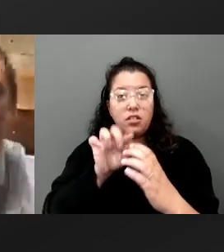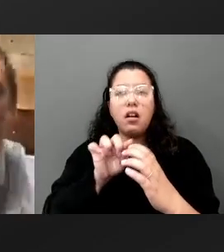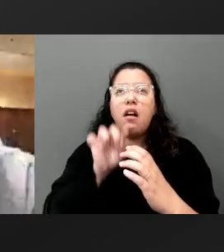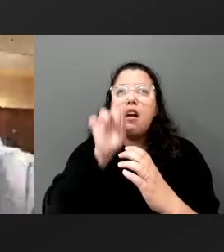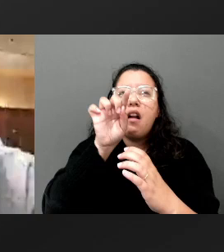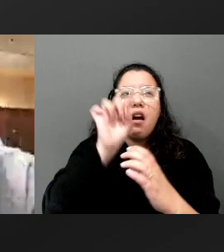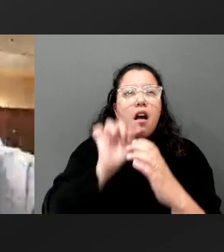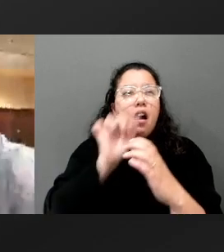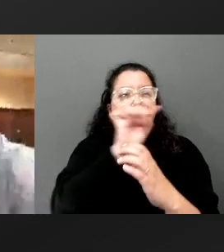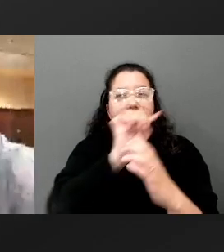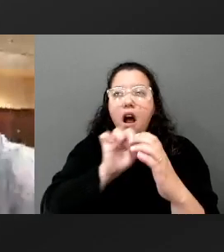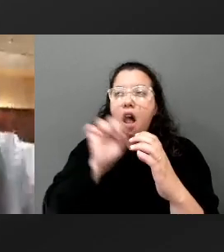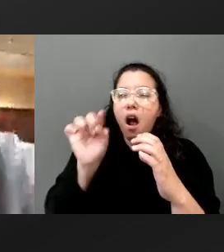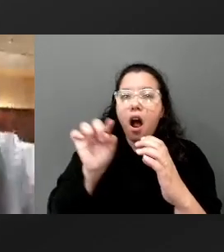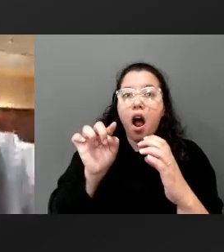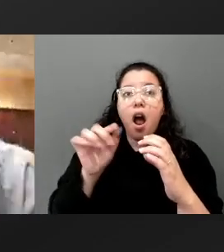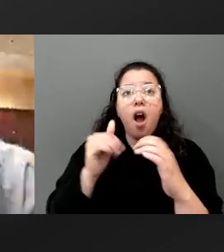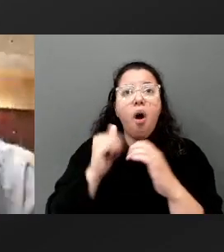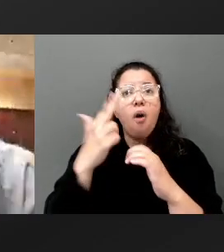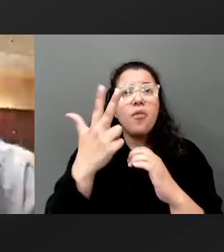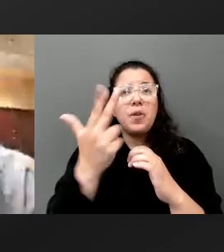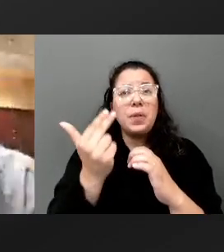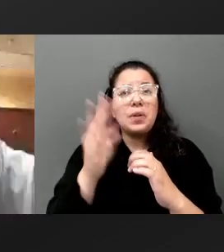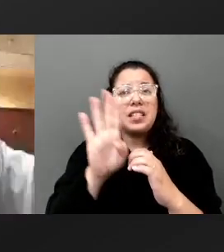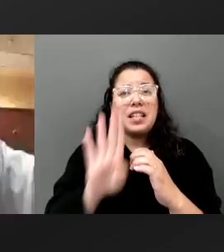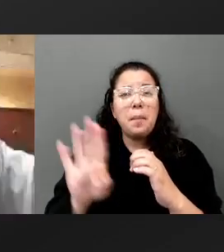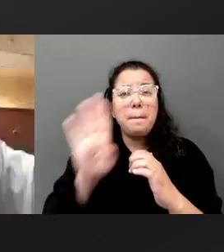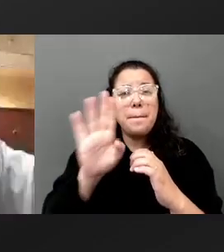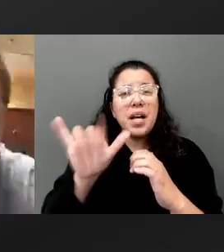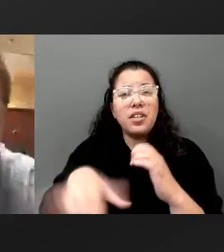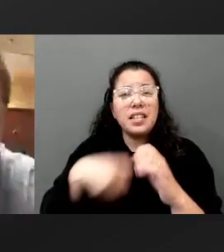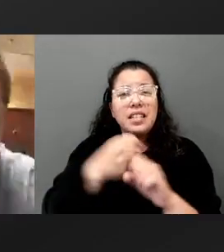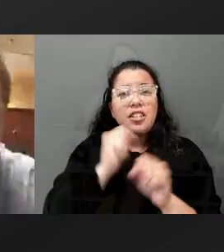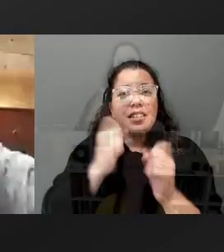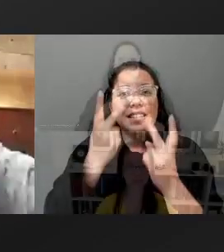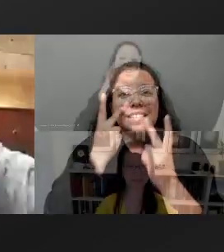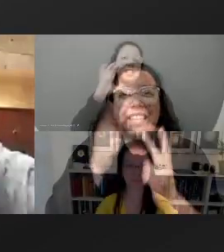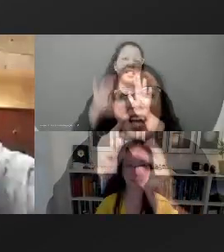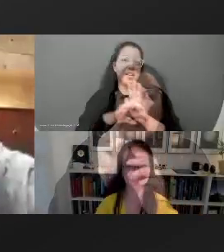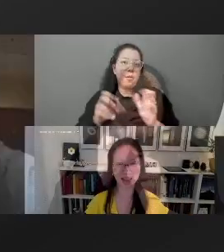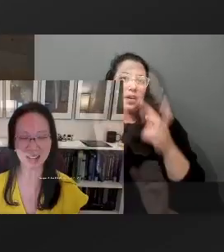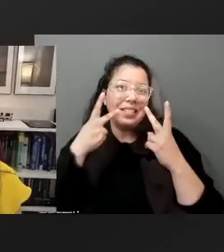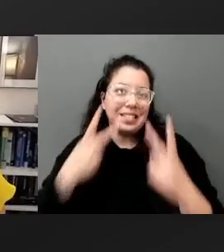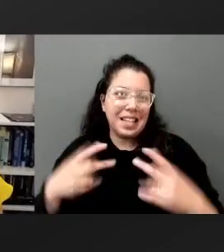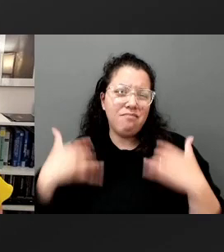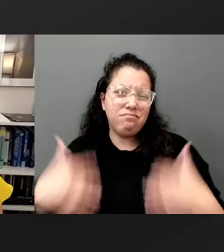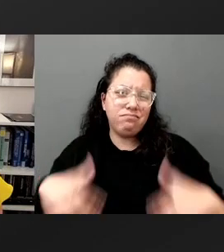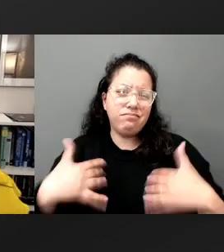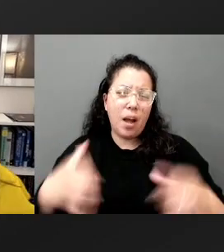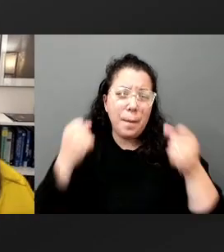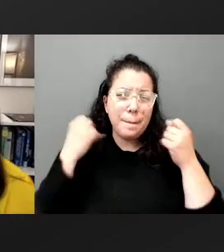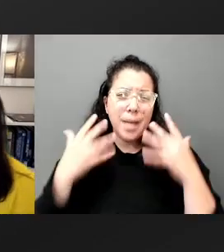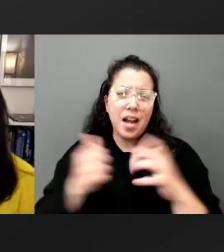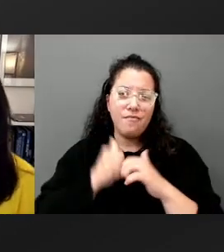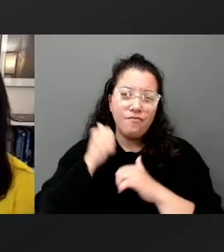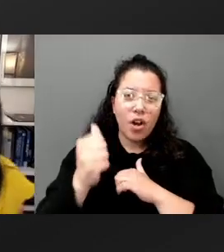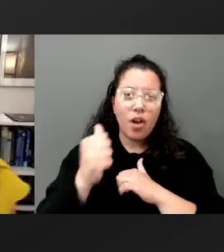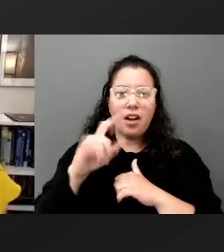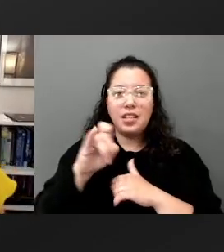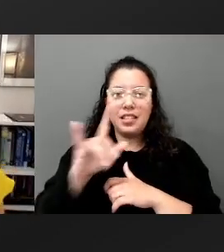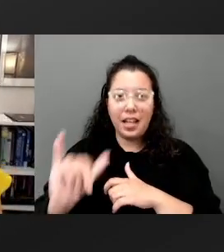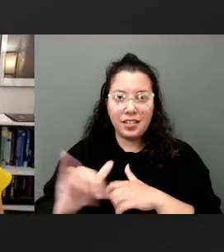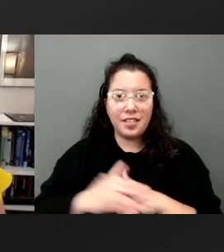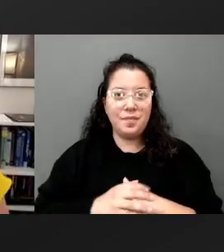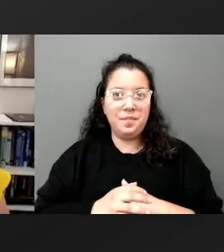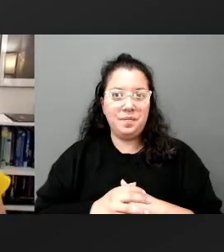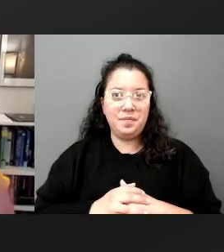years by using this cluster. So one of the reasons we picked it for one of the first images. Thank you, Klaus. All right, so